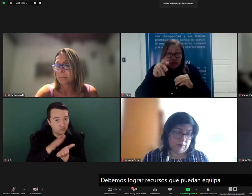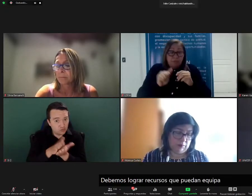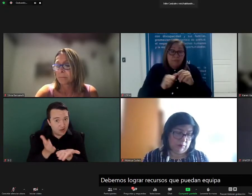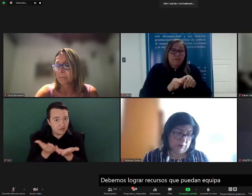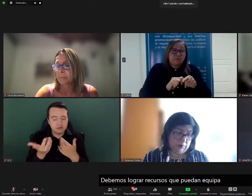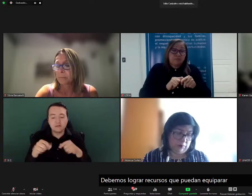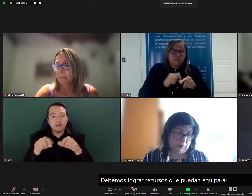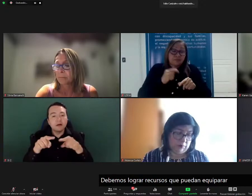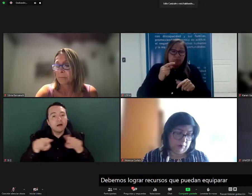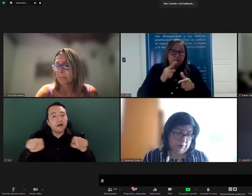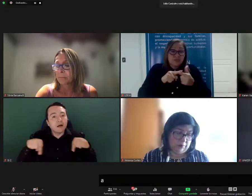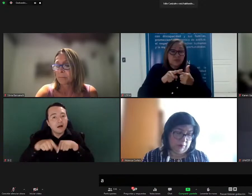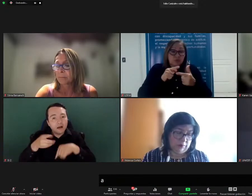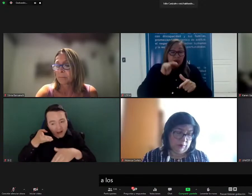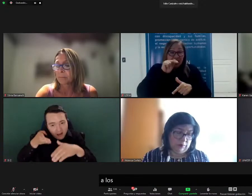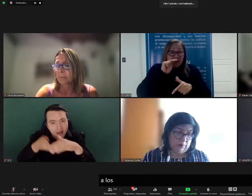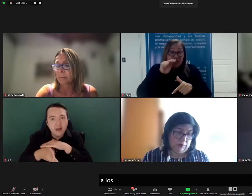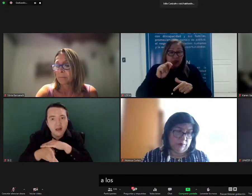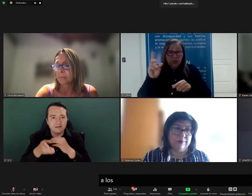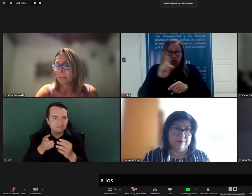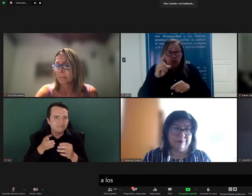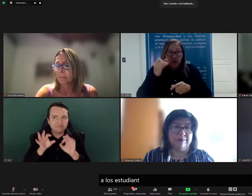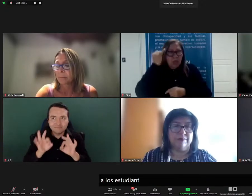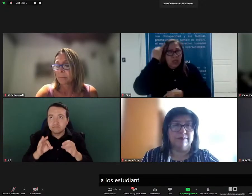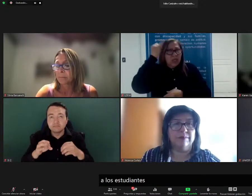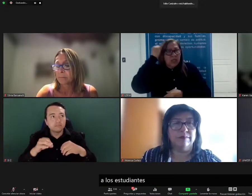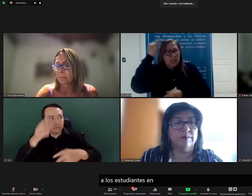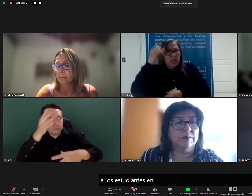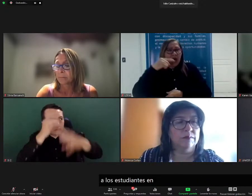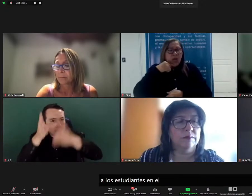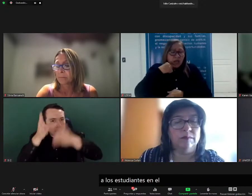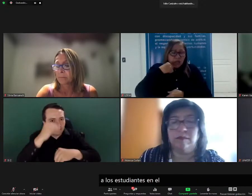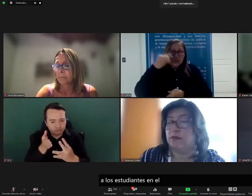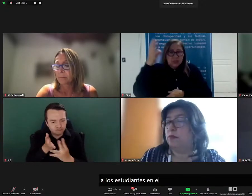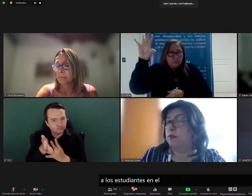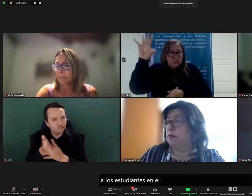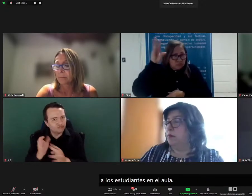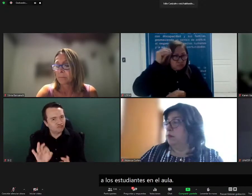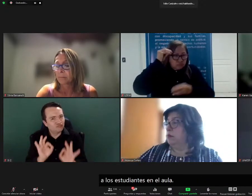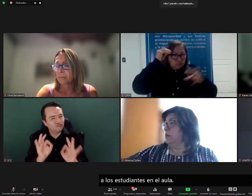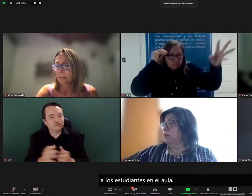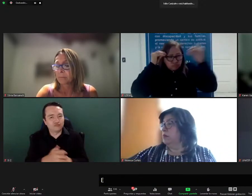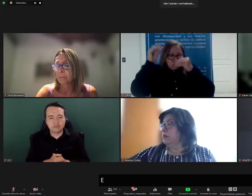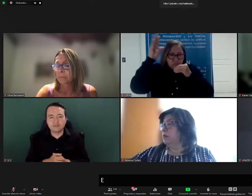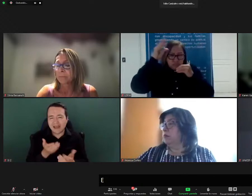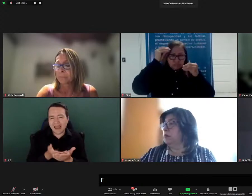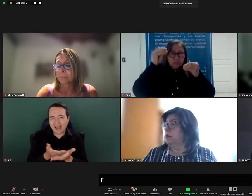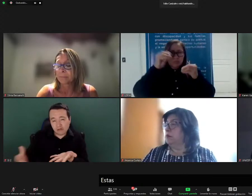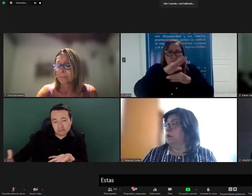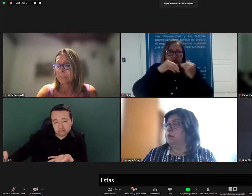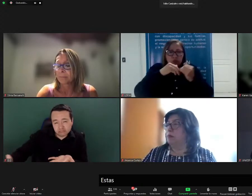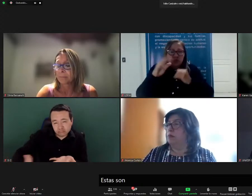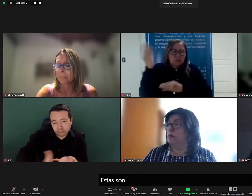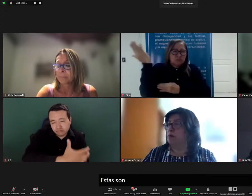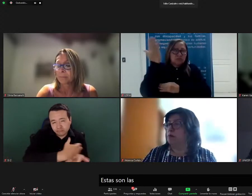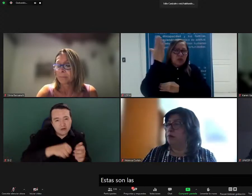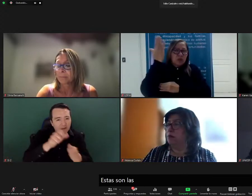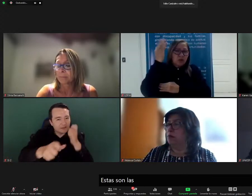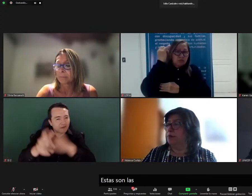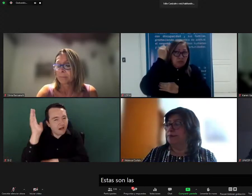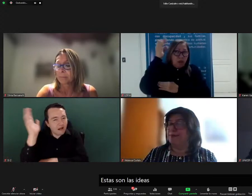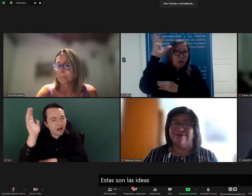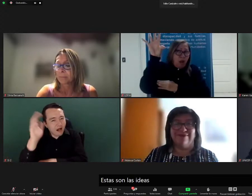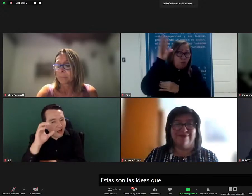the classroom so these are the ideas that we are taking from all of the